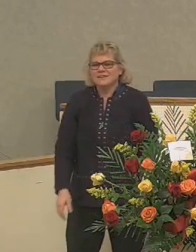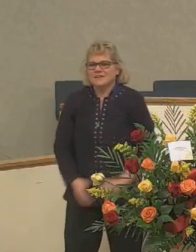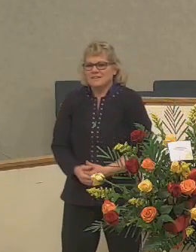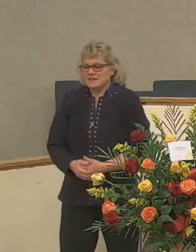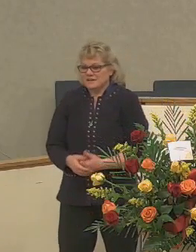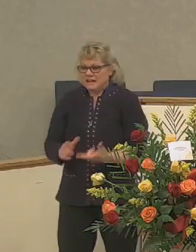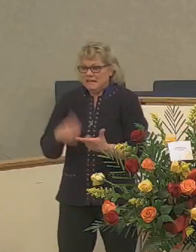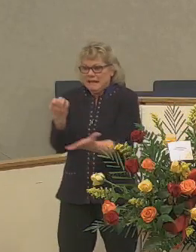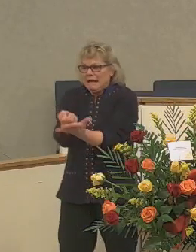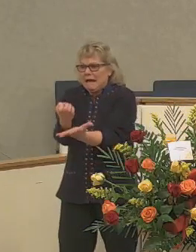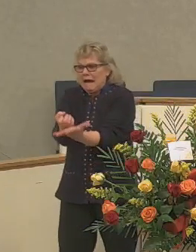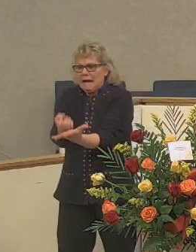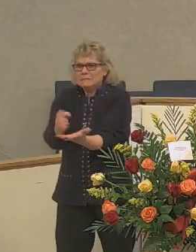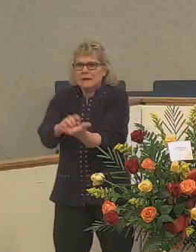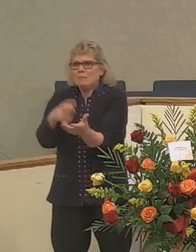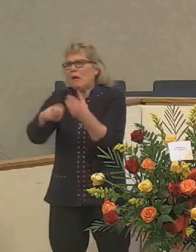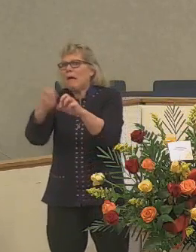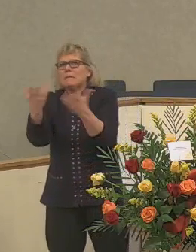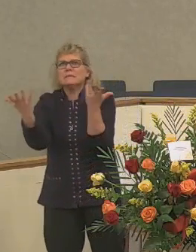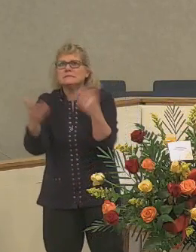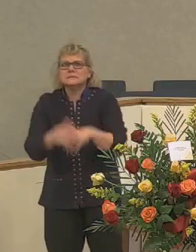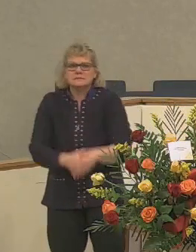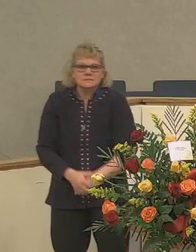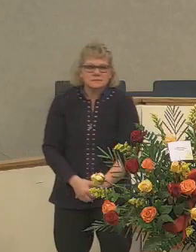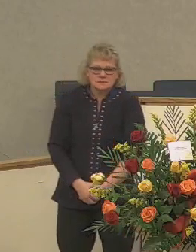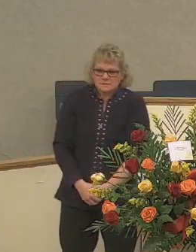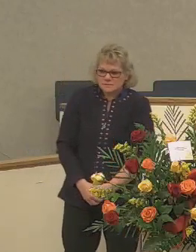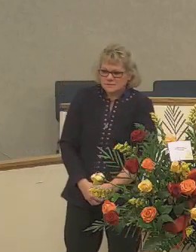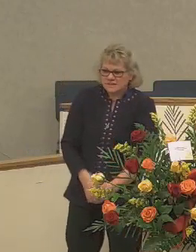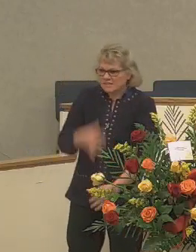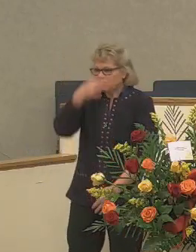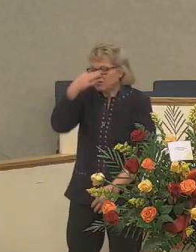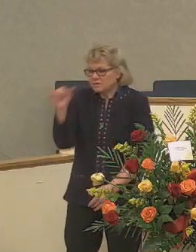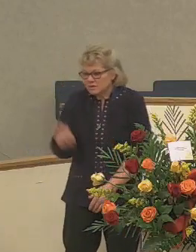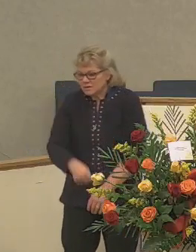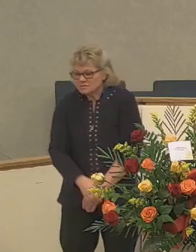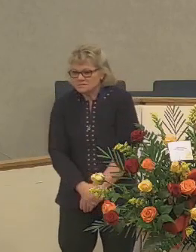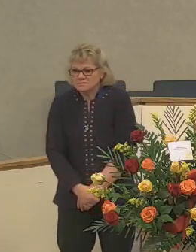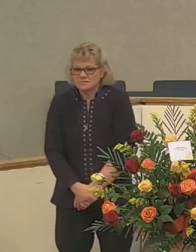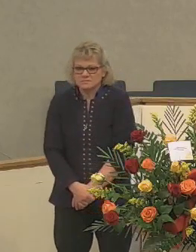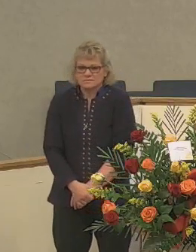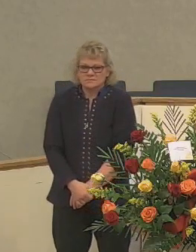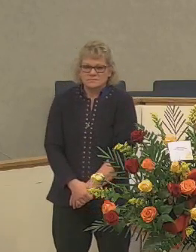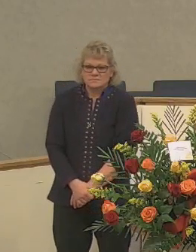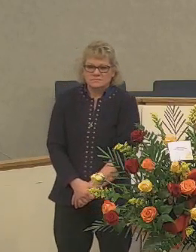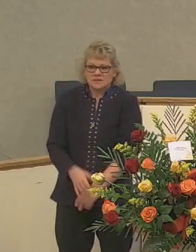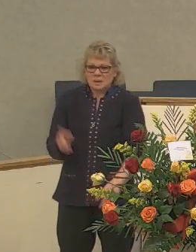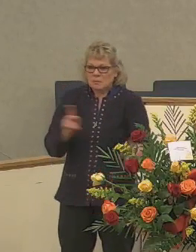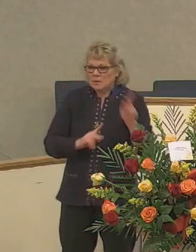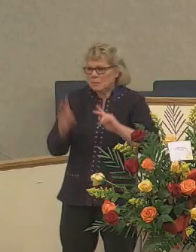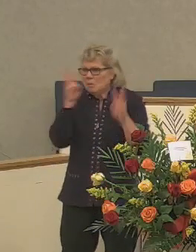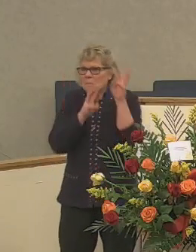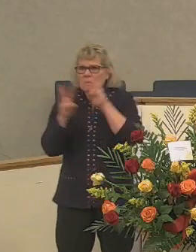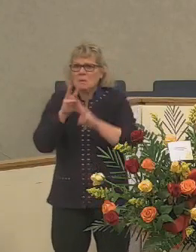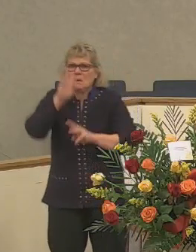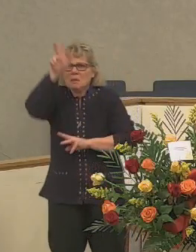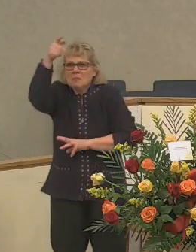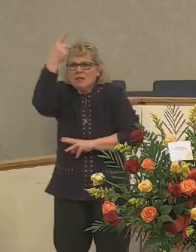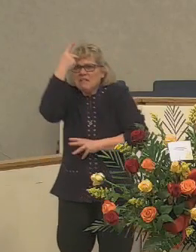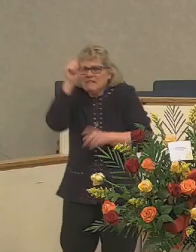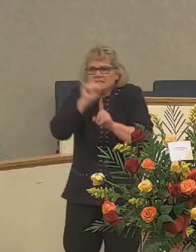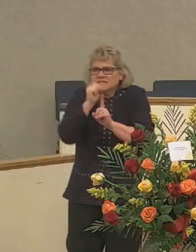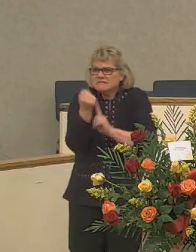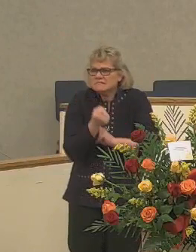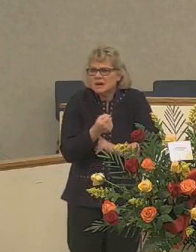What about the economy? I mean, it sure does stink. People are worried about the political